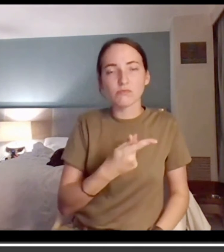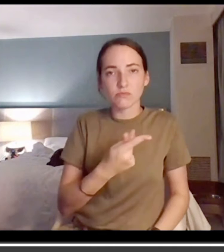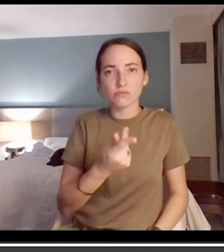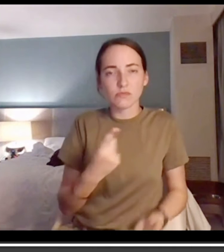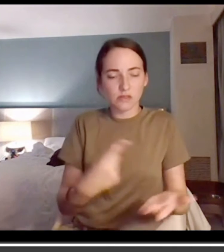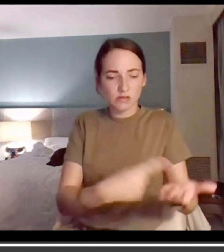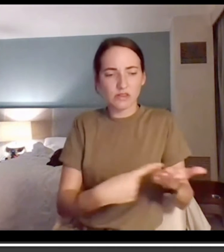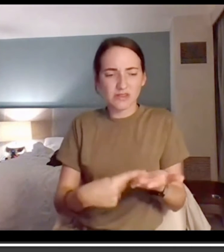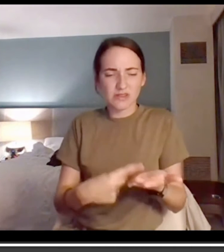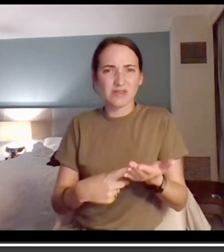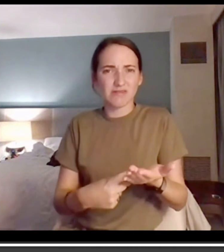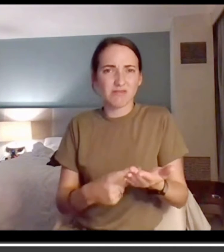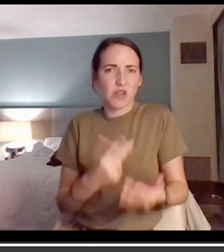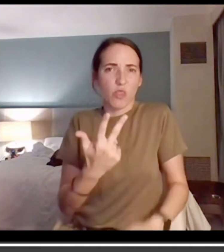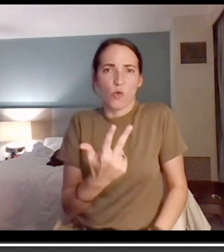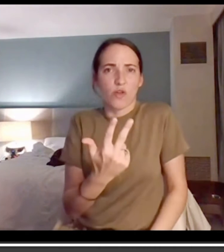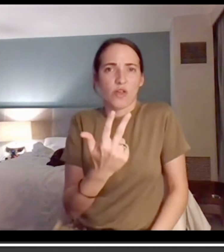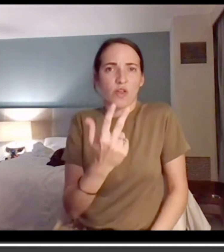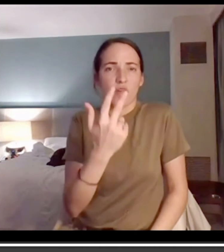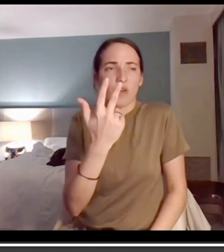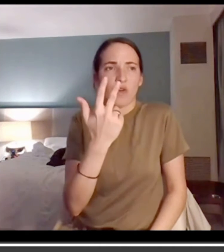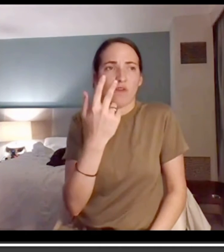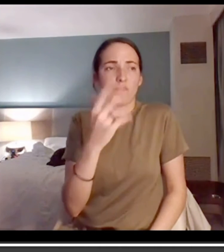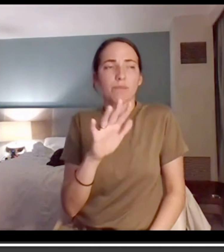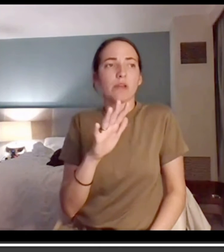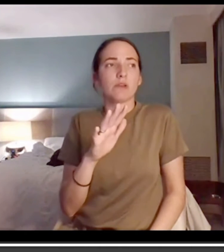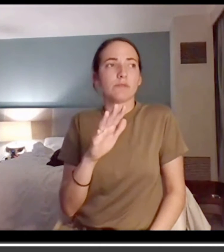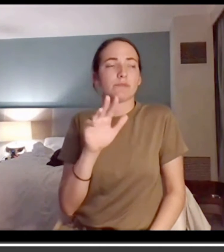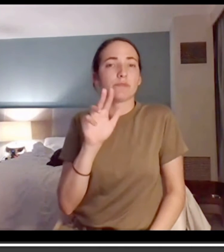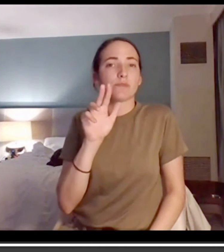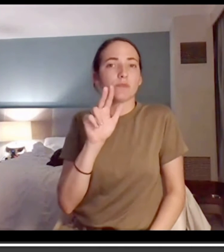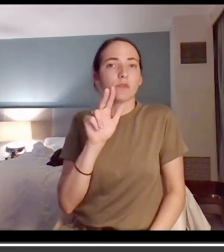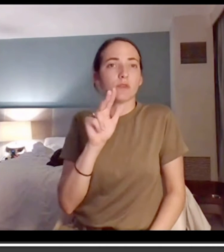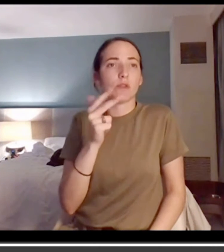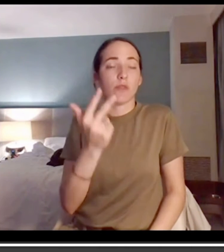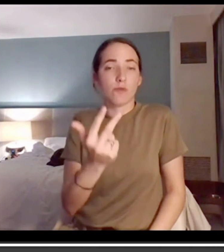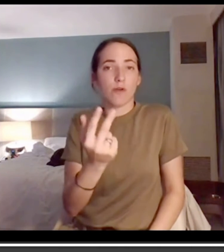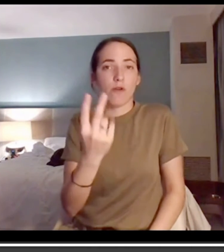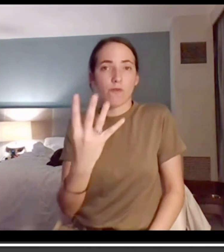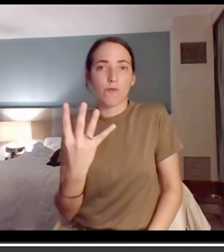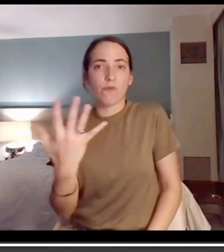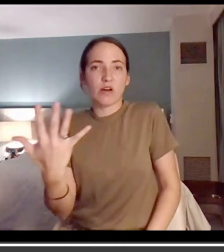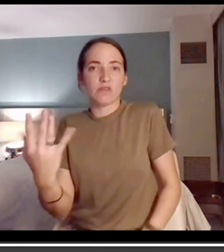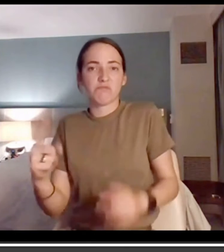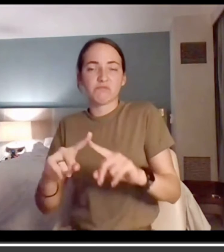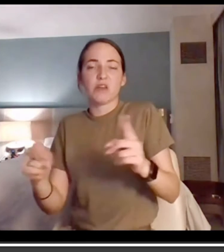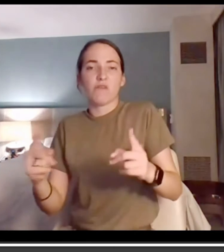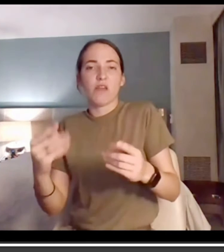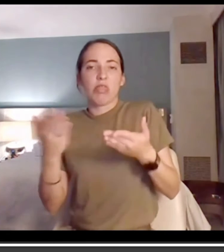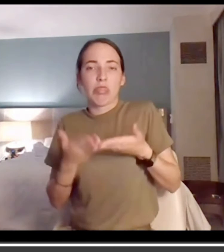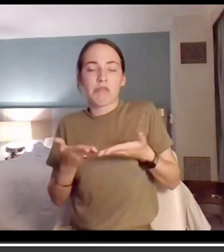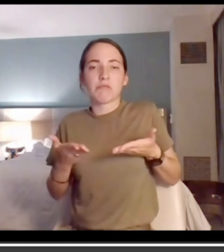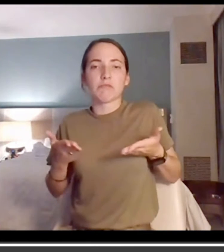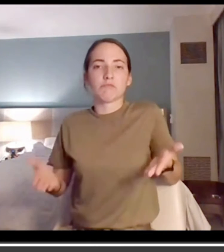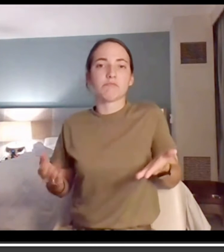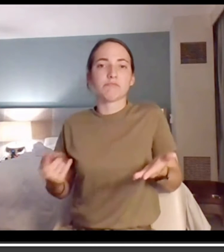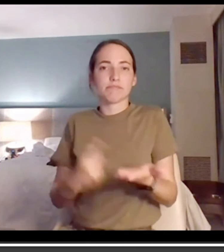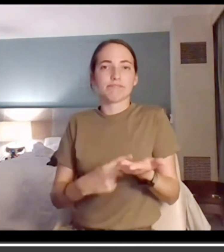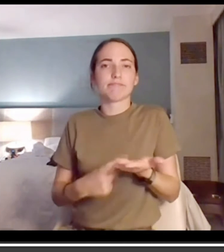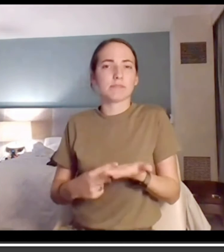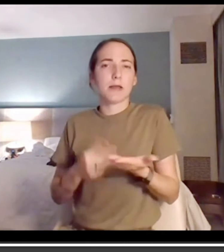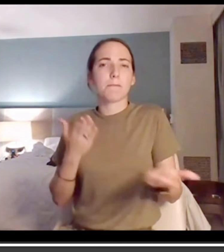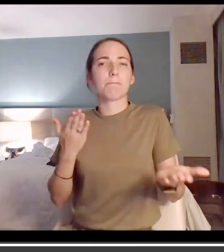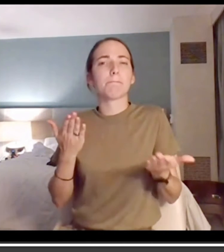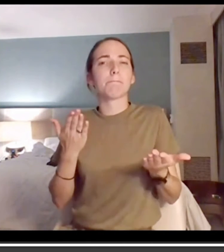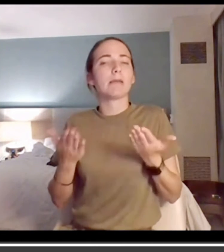things. I'm going to focus on the ones that I think that are most valuable for Social Security purposes, which may be different than what my client thinks.